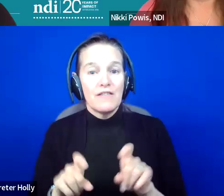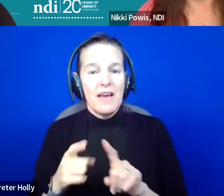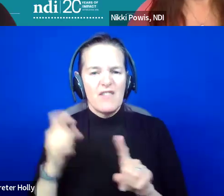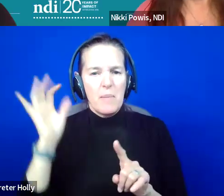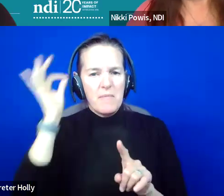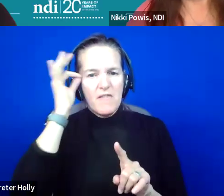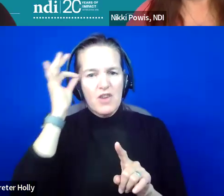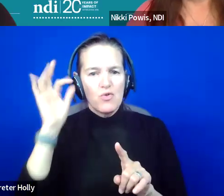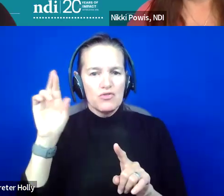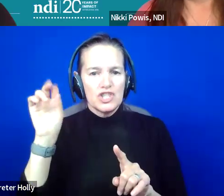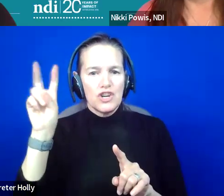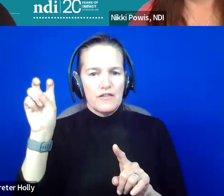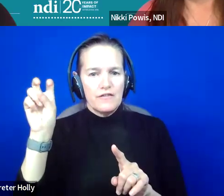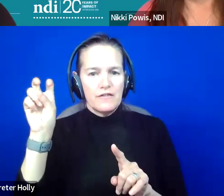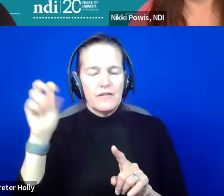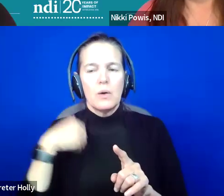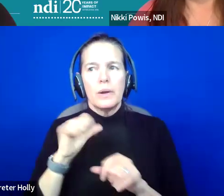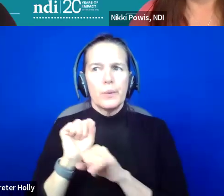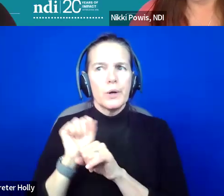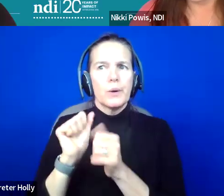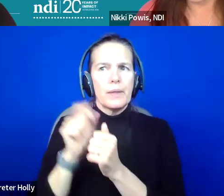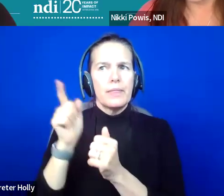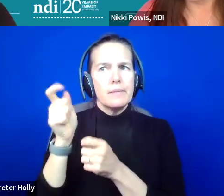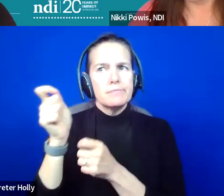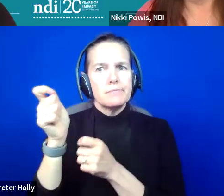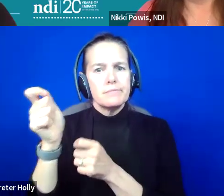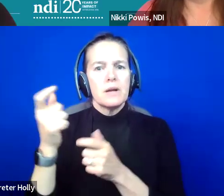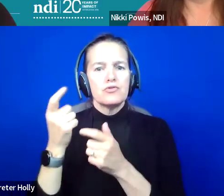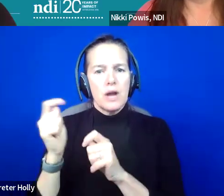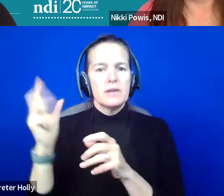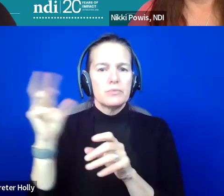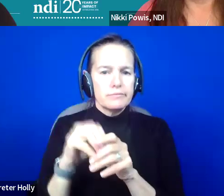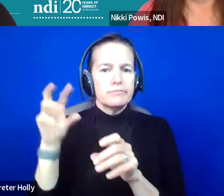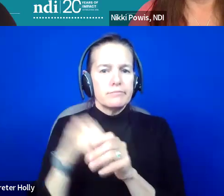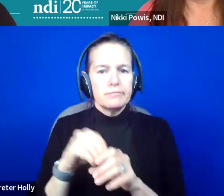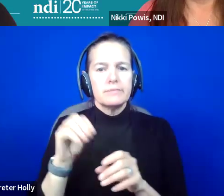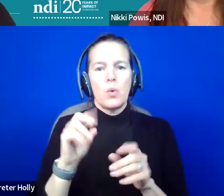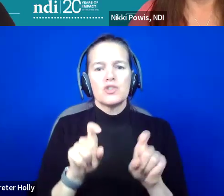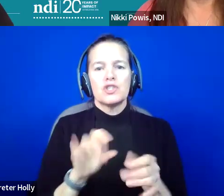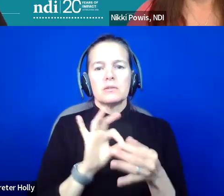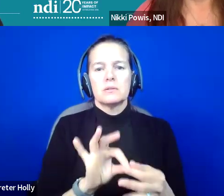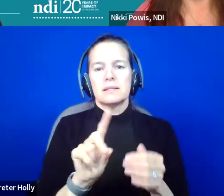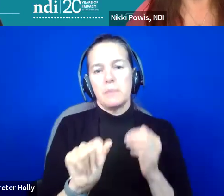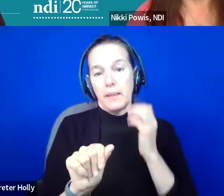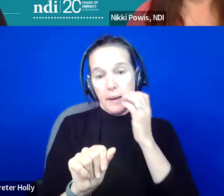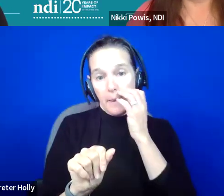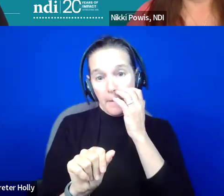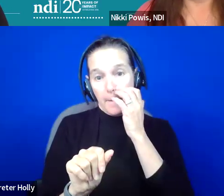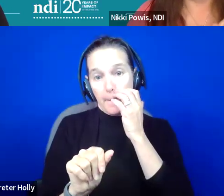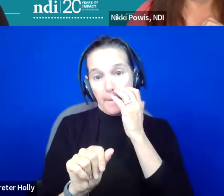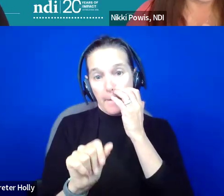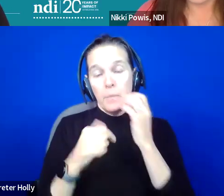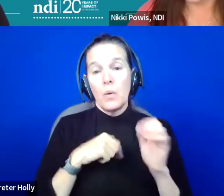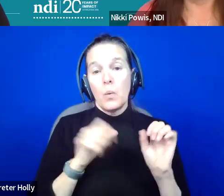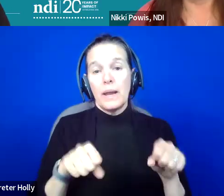puts together. We have really worked with them to get disability questions in there so that we can have some